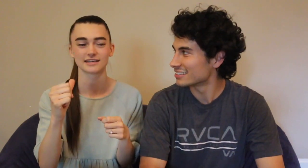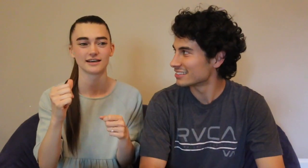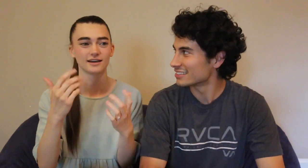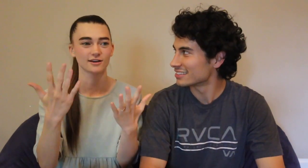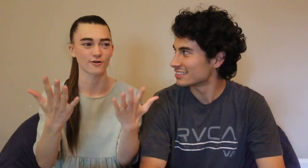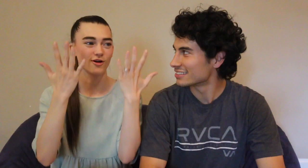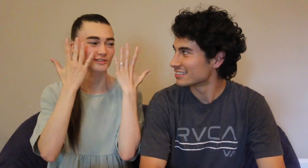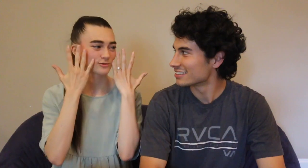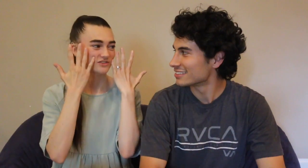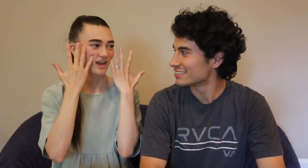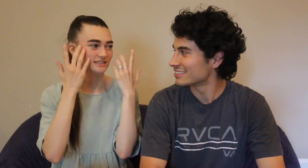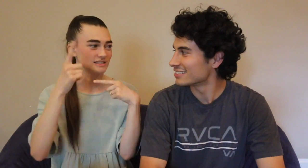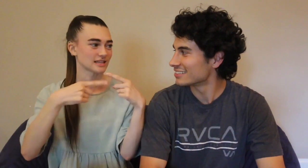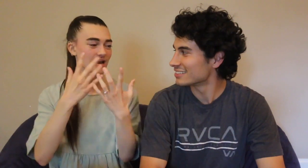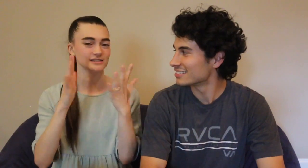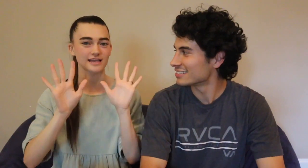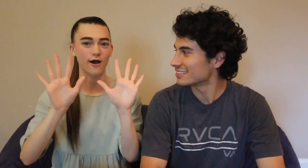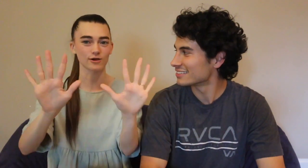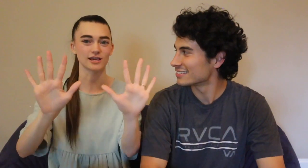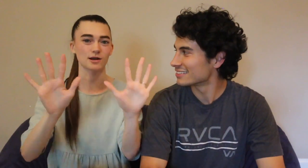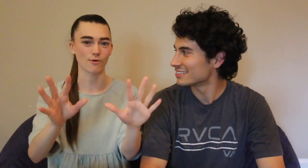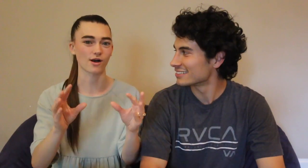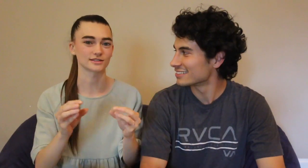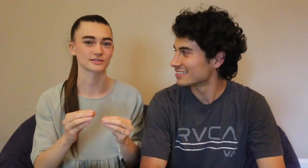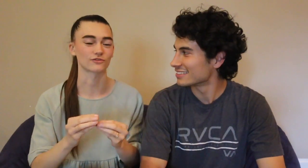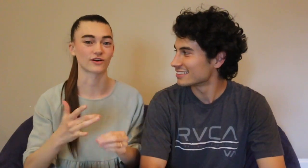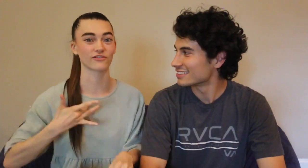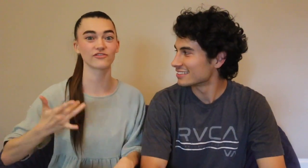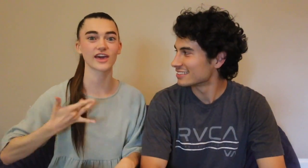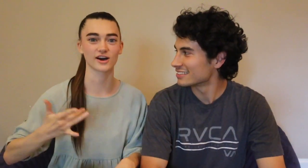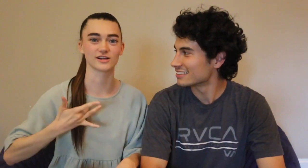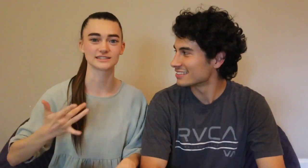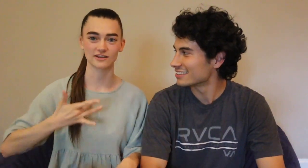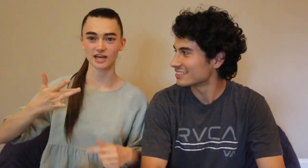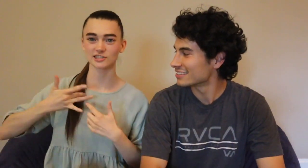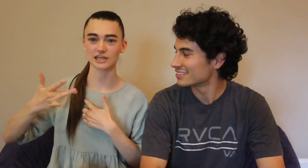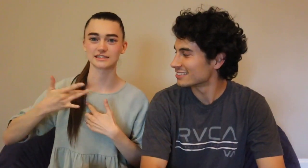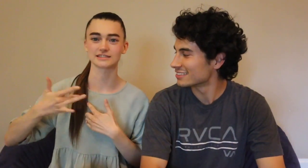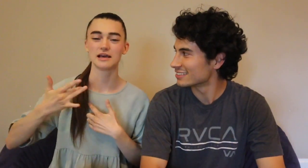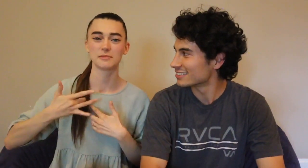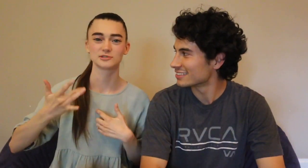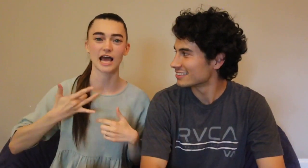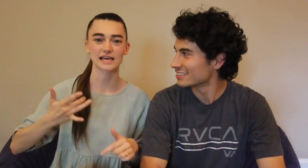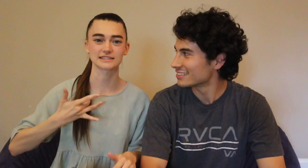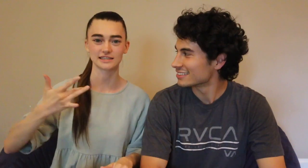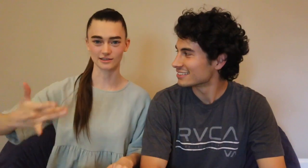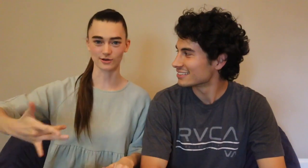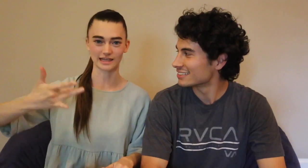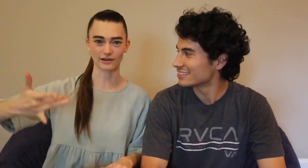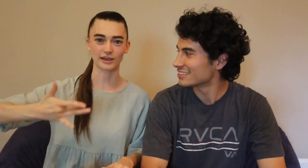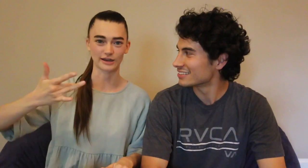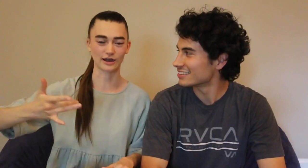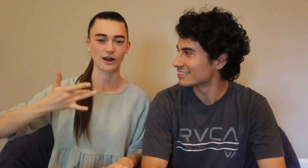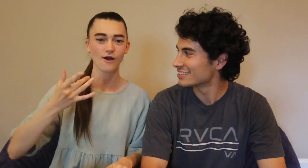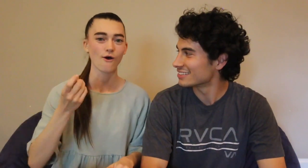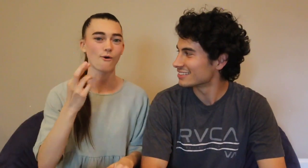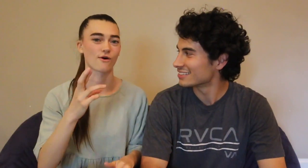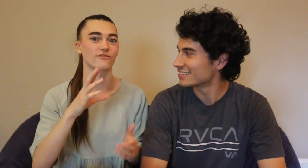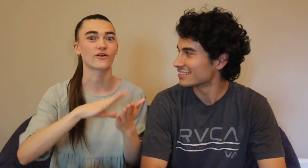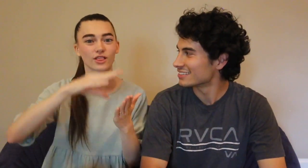go close to his face. He signs out here more. So, for feel, instead of touching his chest, he goes out here. Or, for